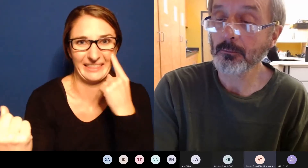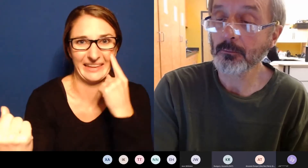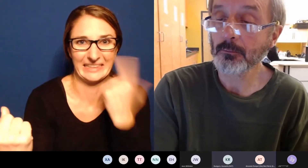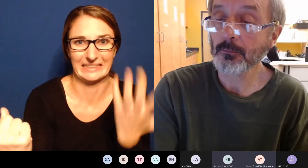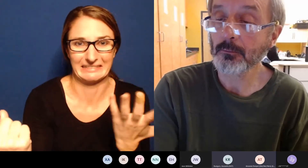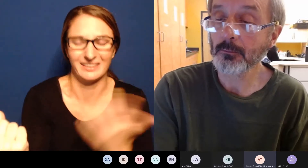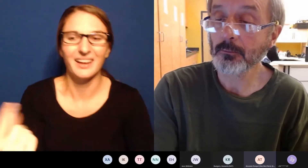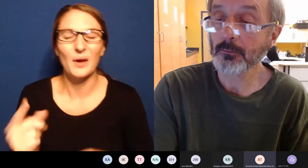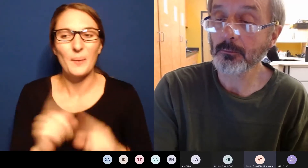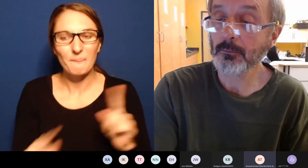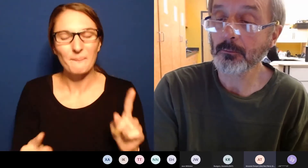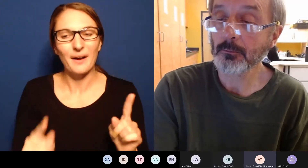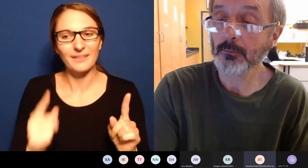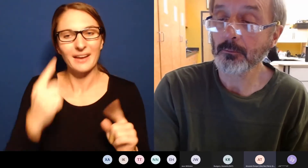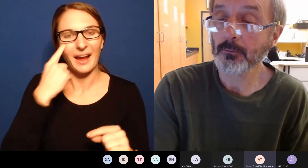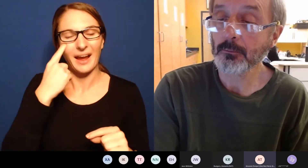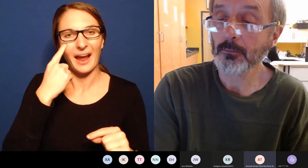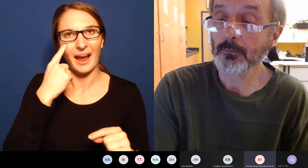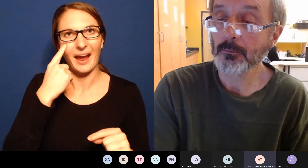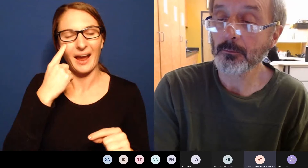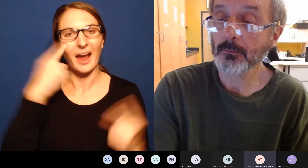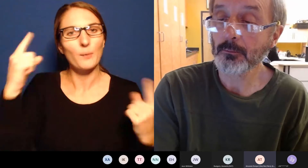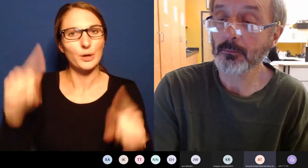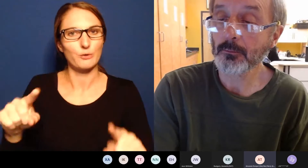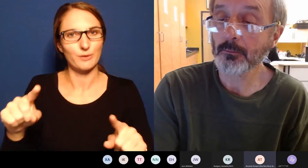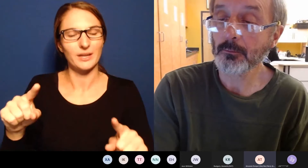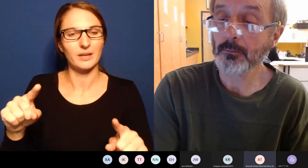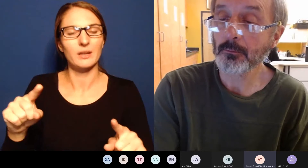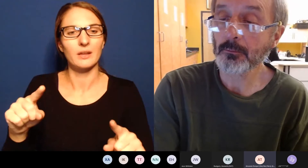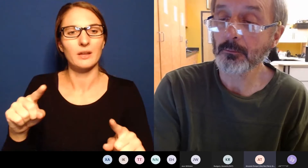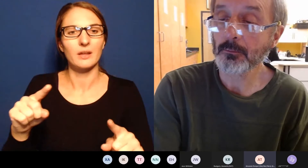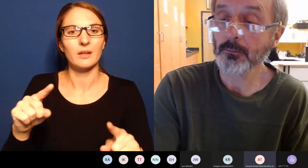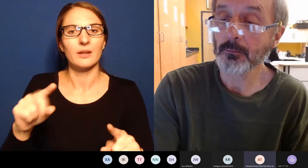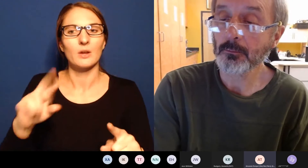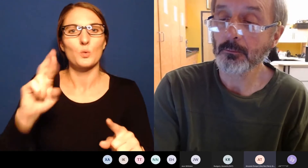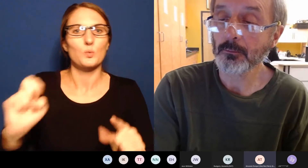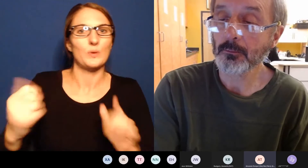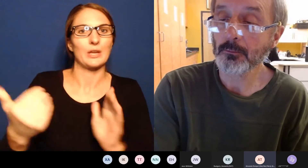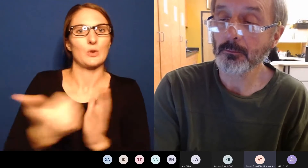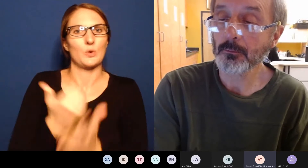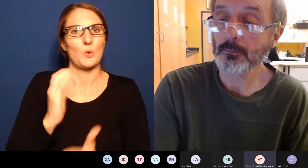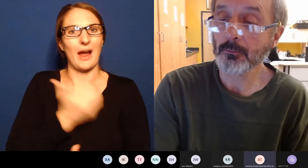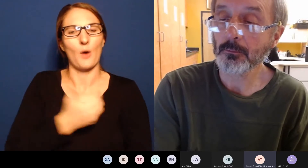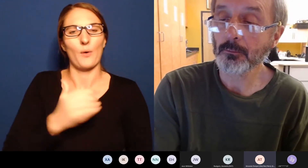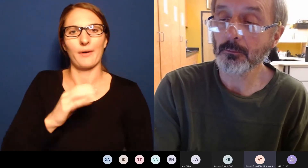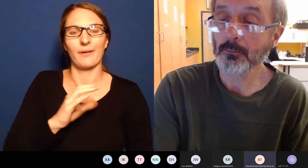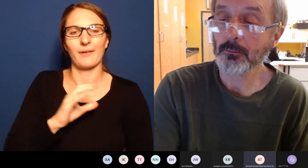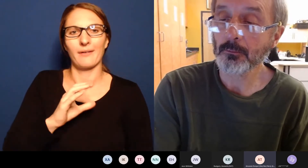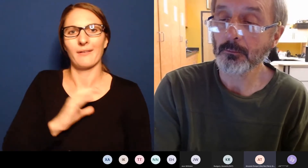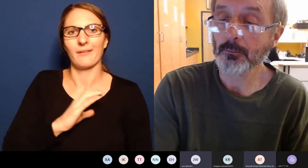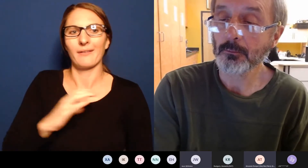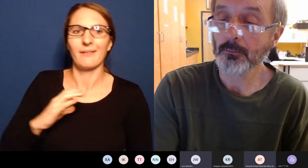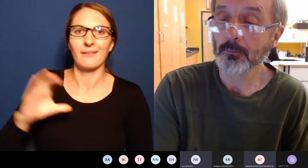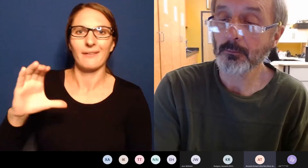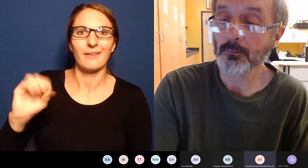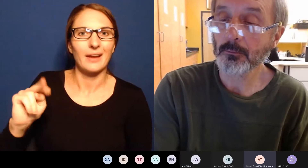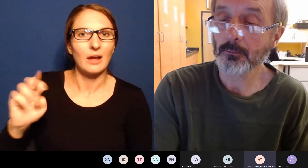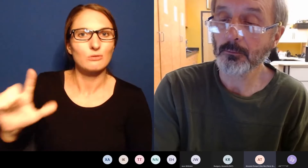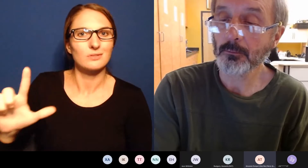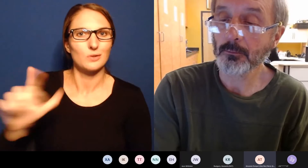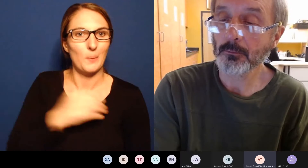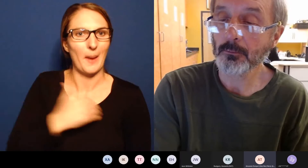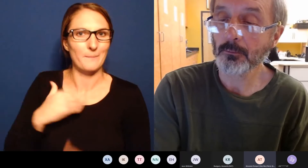But I think, I would agree that renewing our council member outreach in